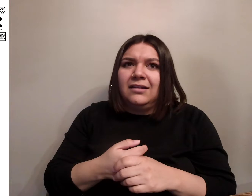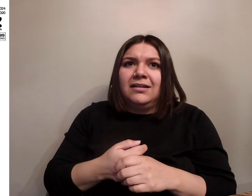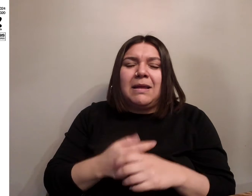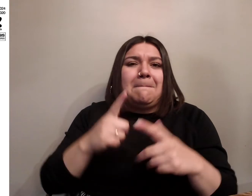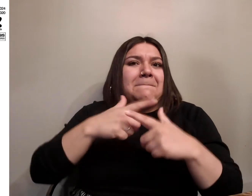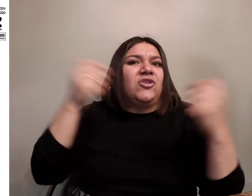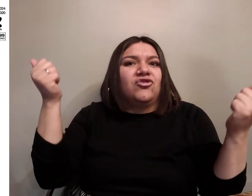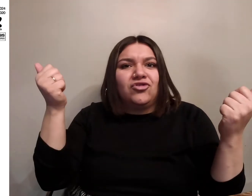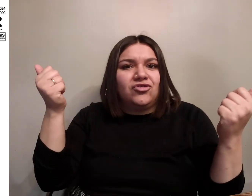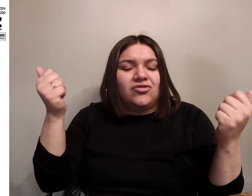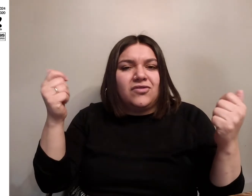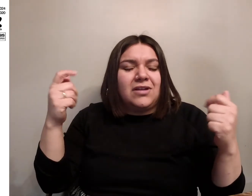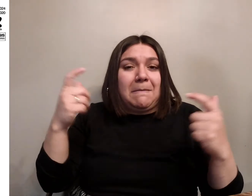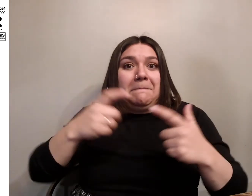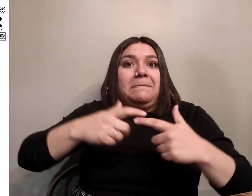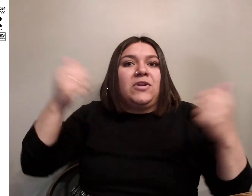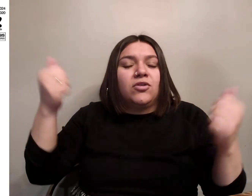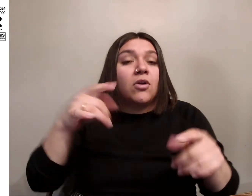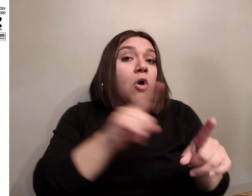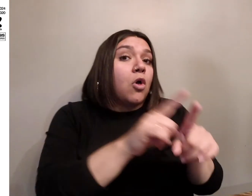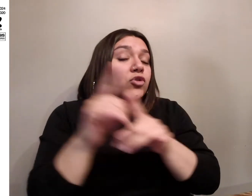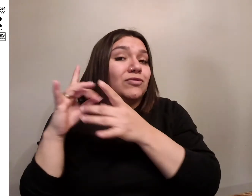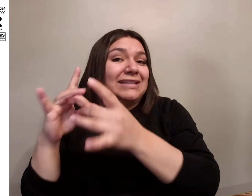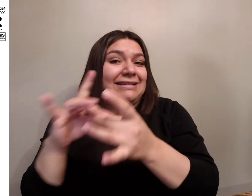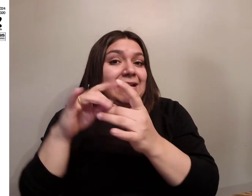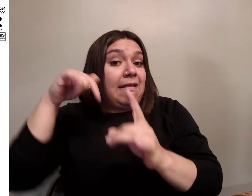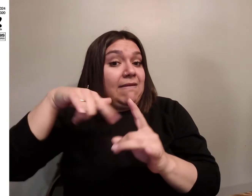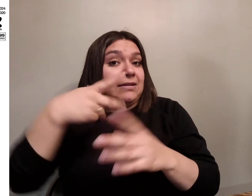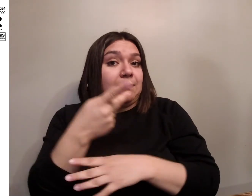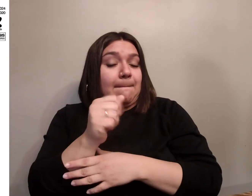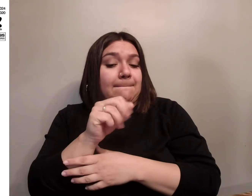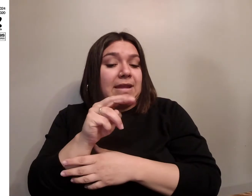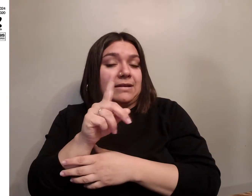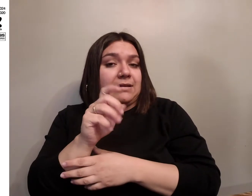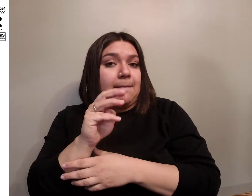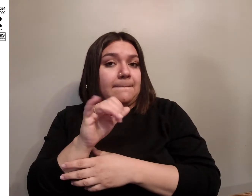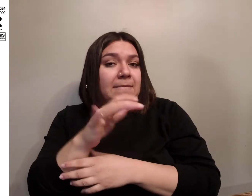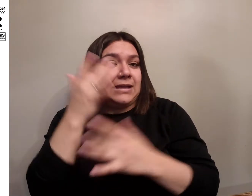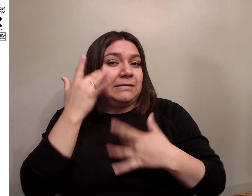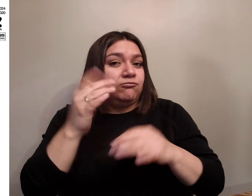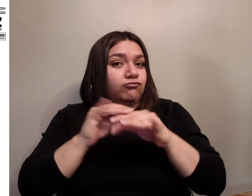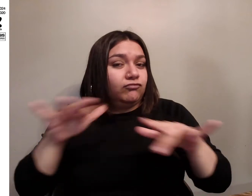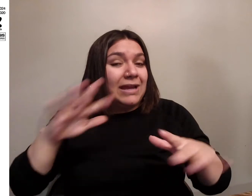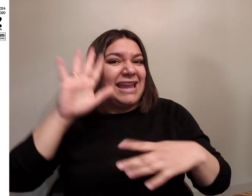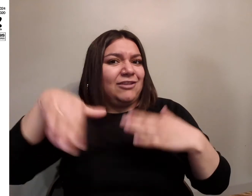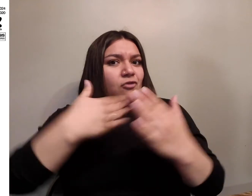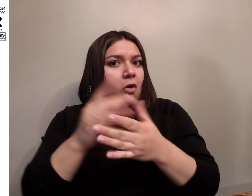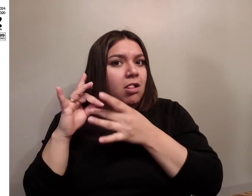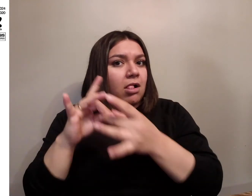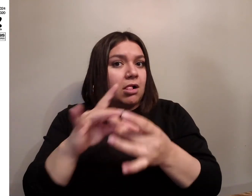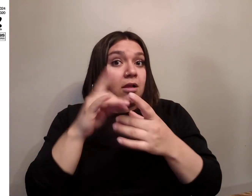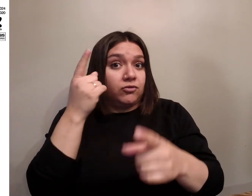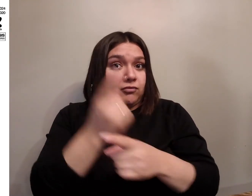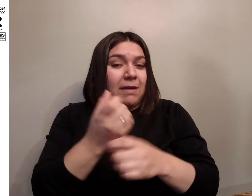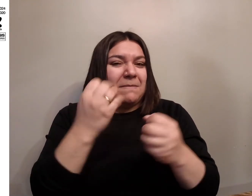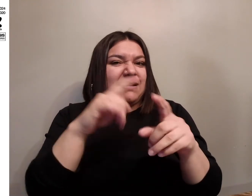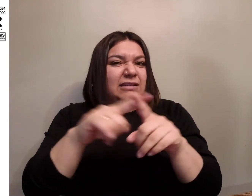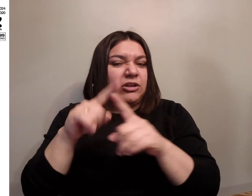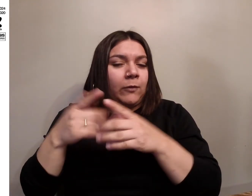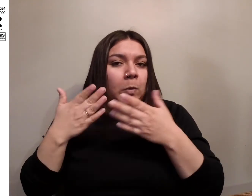exponentially and unimaginably larger. And connected to this pandemic. I mean,